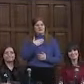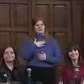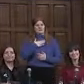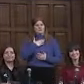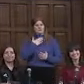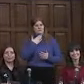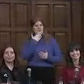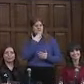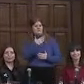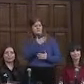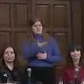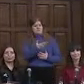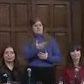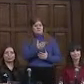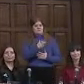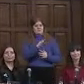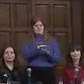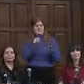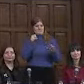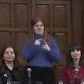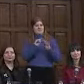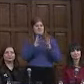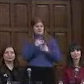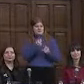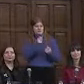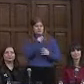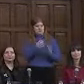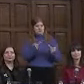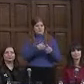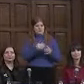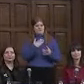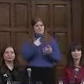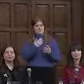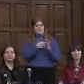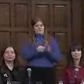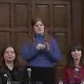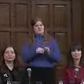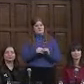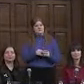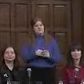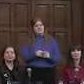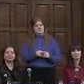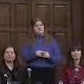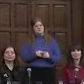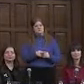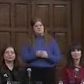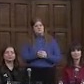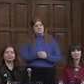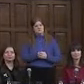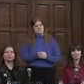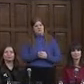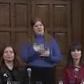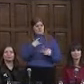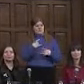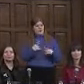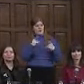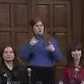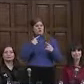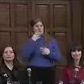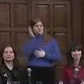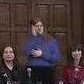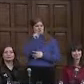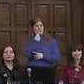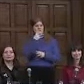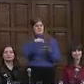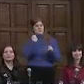like to thank the Assembly, and in particular your chairperson, for the engagement. I had the honour of addressing your Assembly